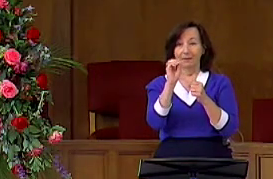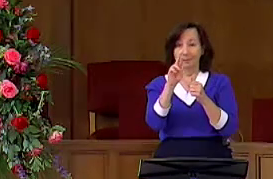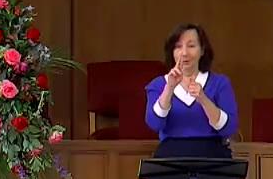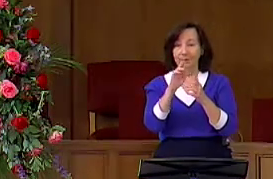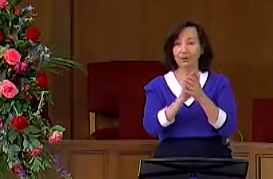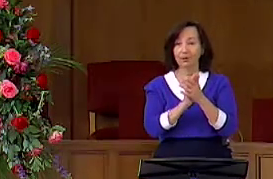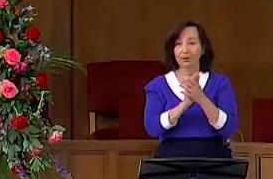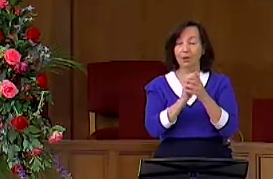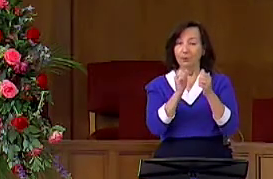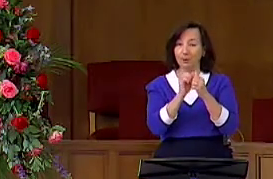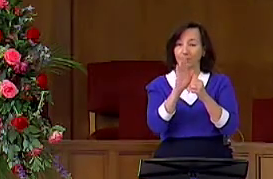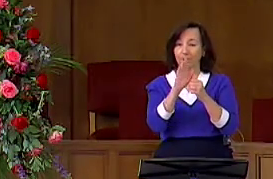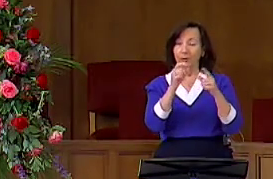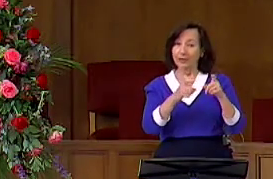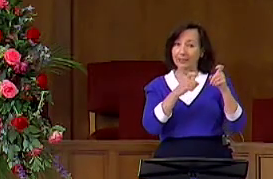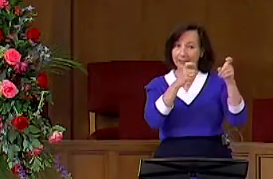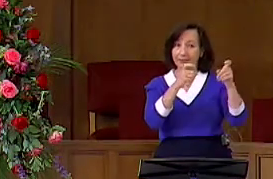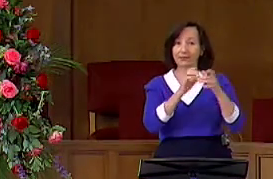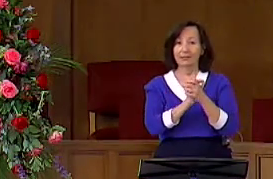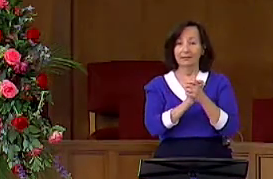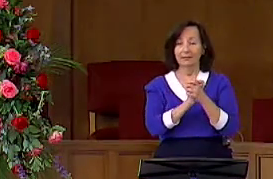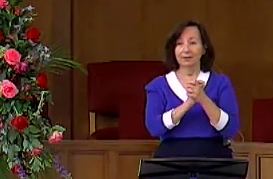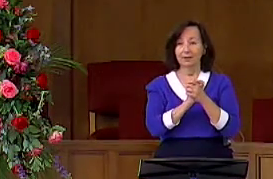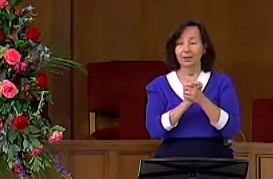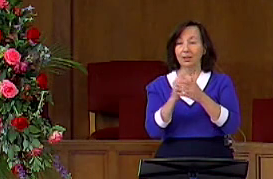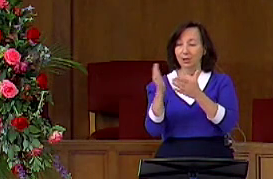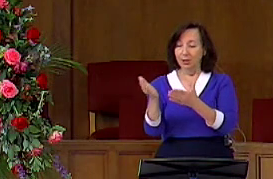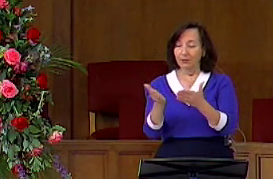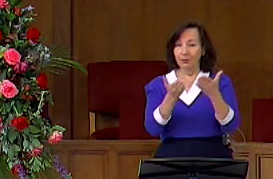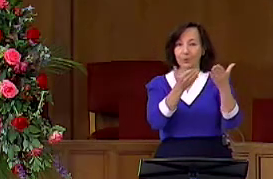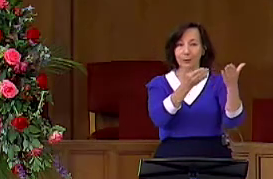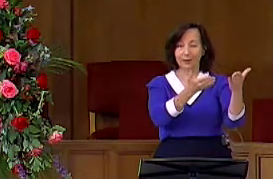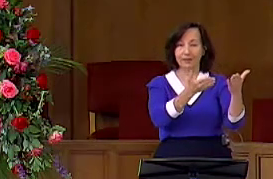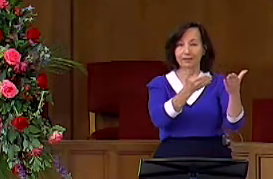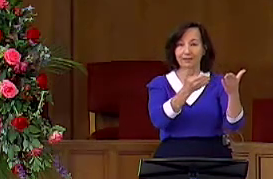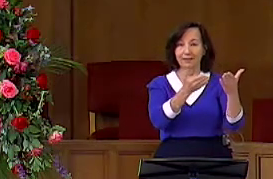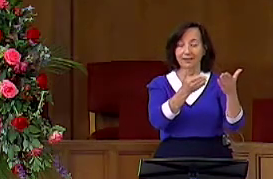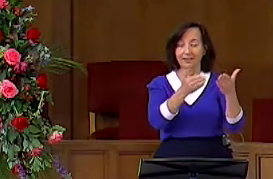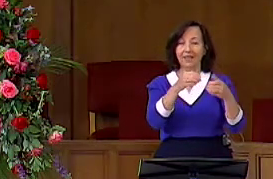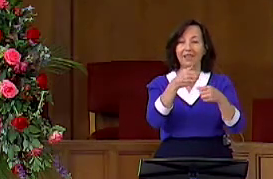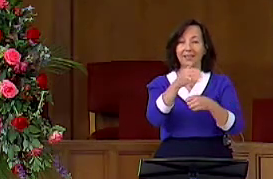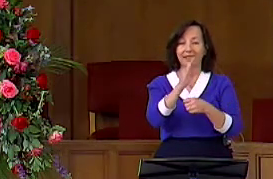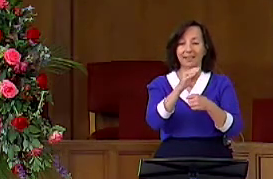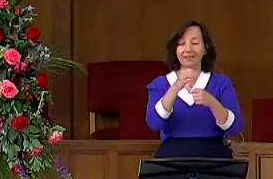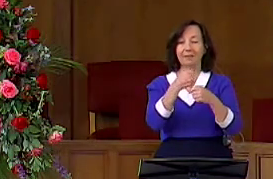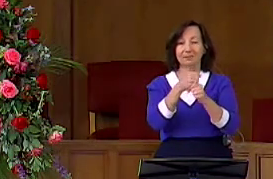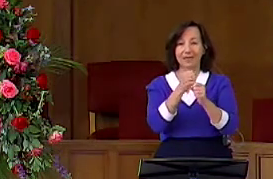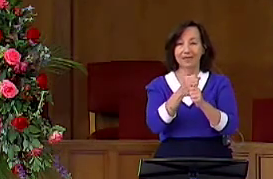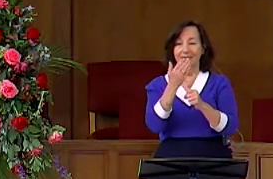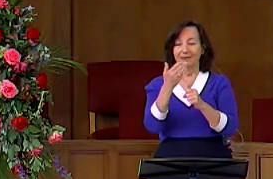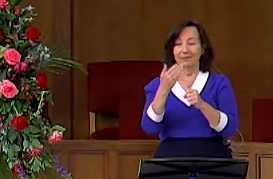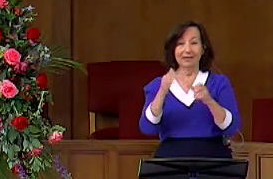with her gift. She brought it, and God made something spectacular